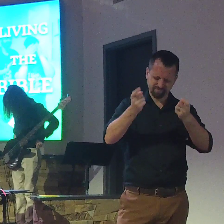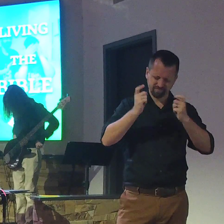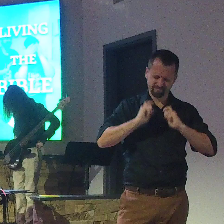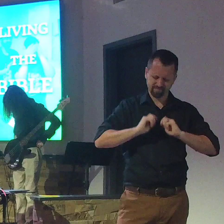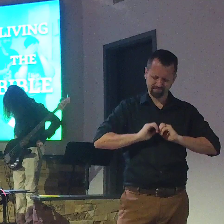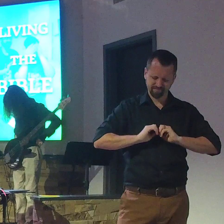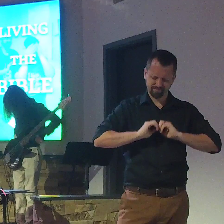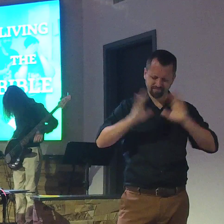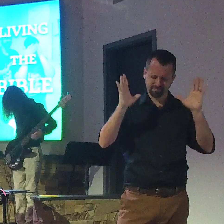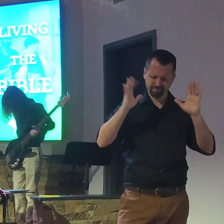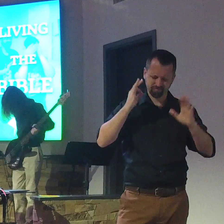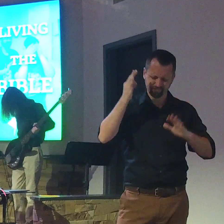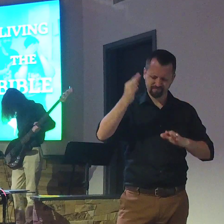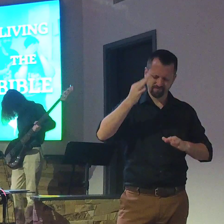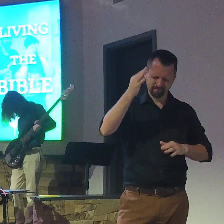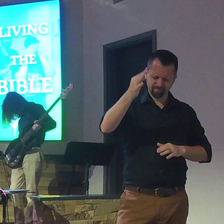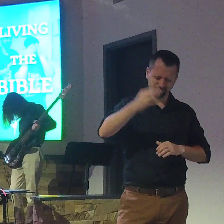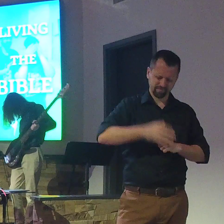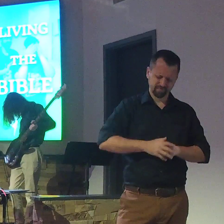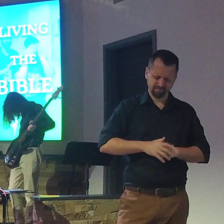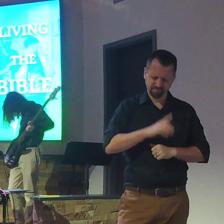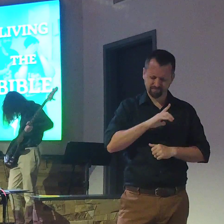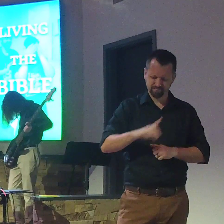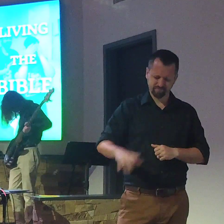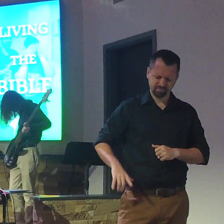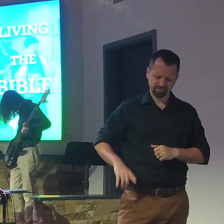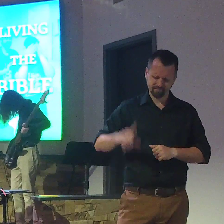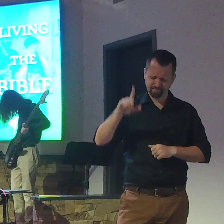future. Lord, you love us,